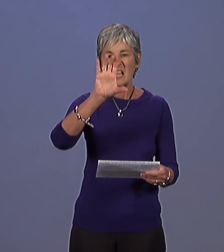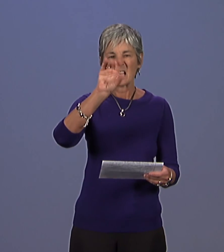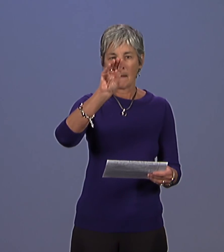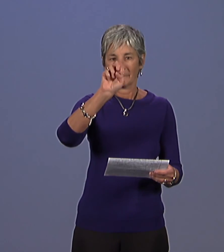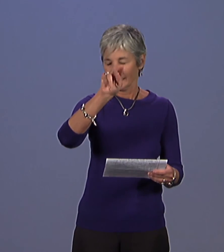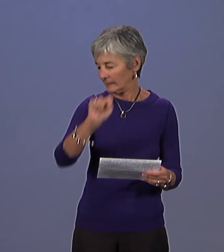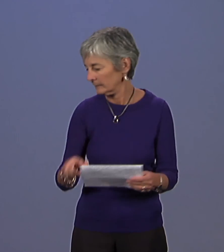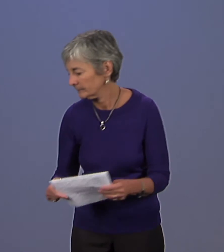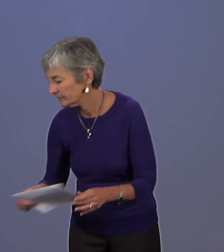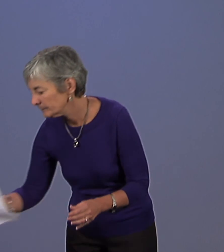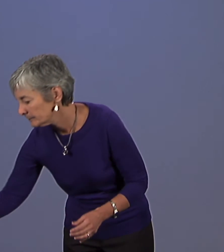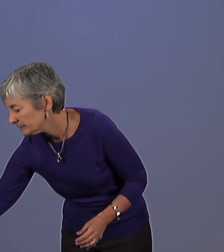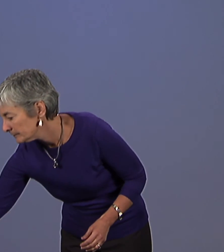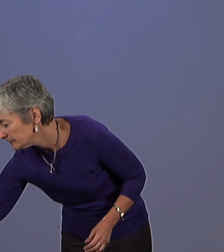Next, a comment.